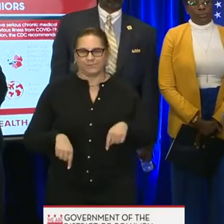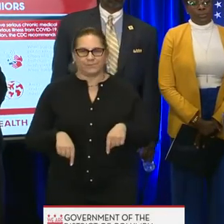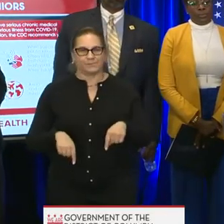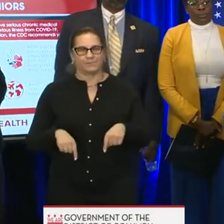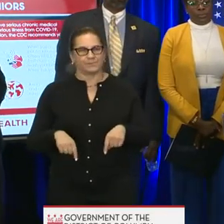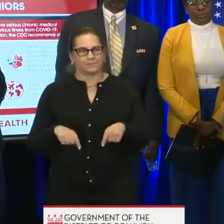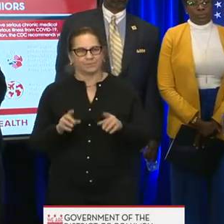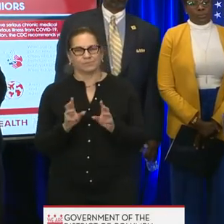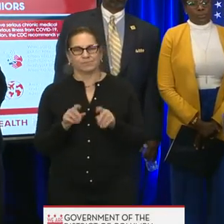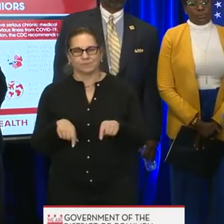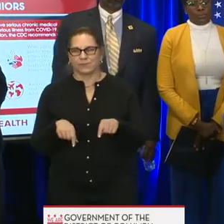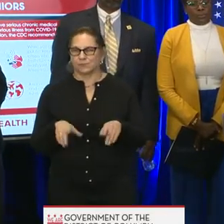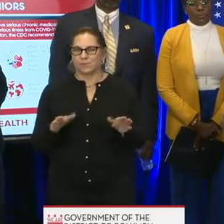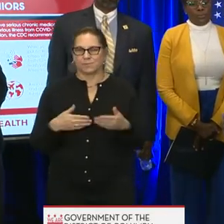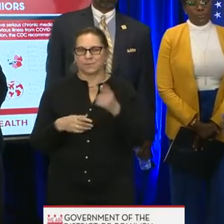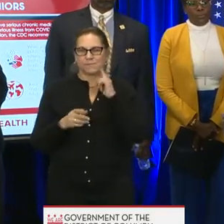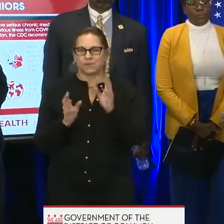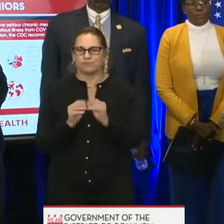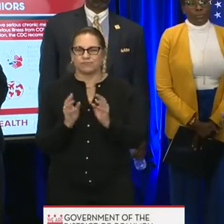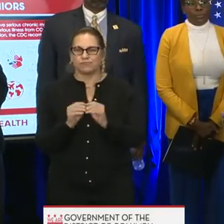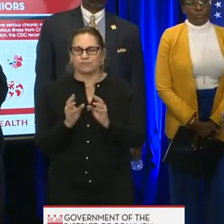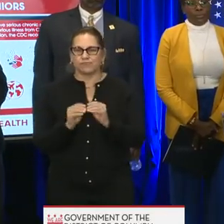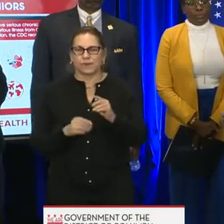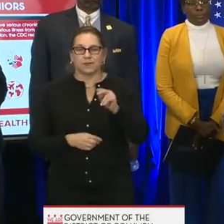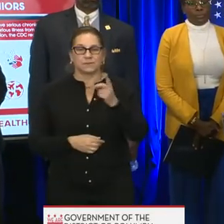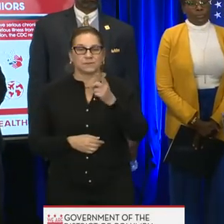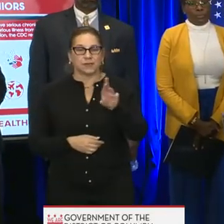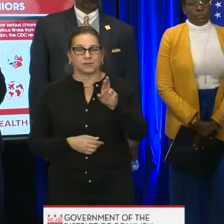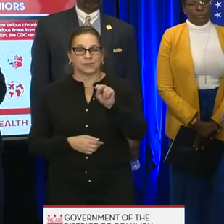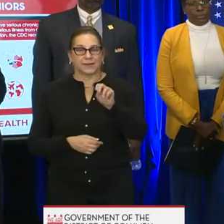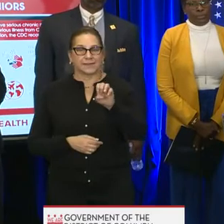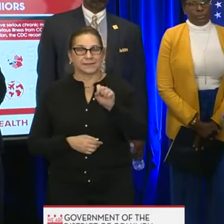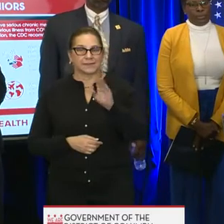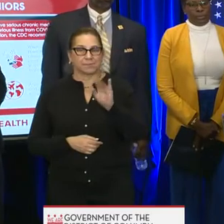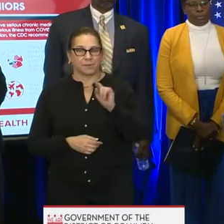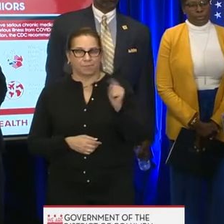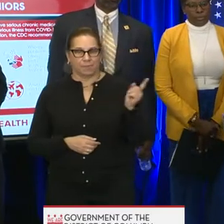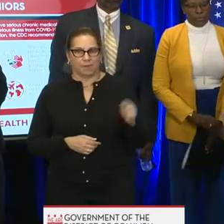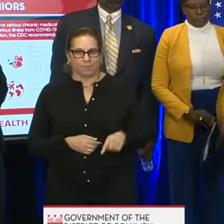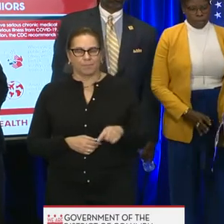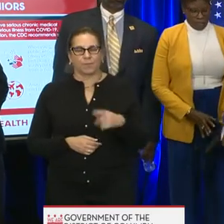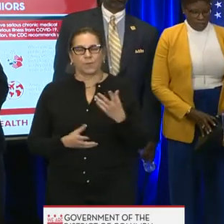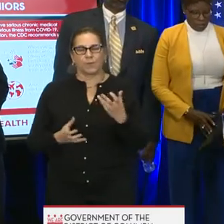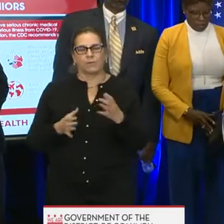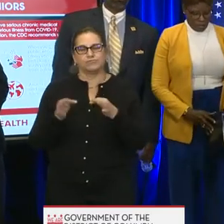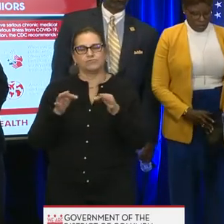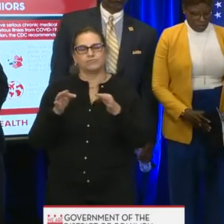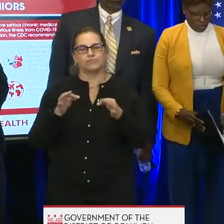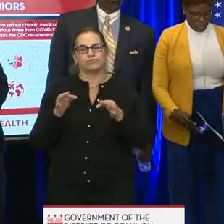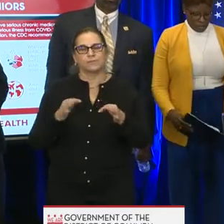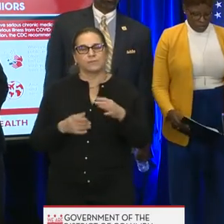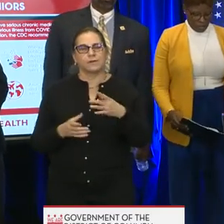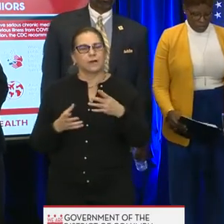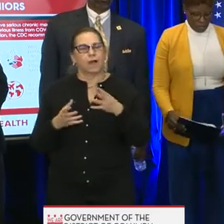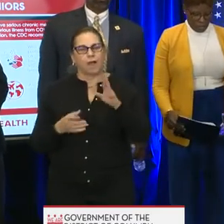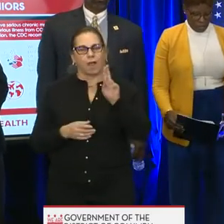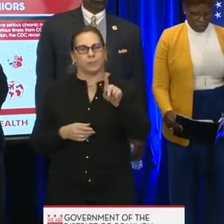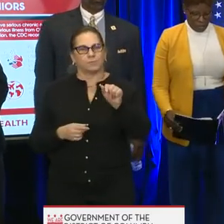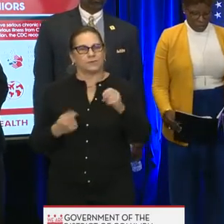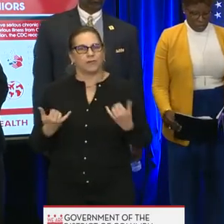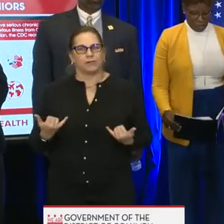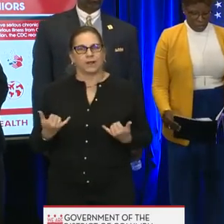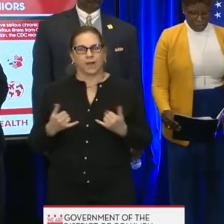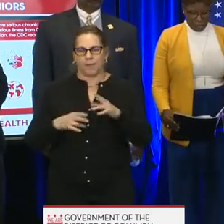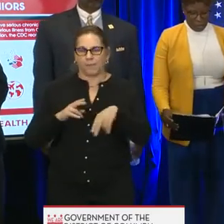Nesbitt to come give us an update on updated DOH orders, and she will be followed by Dr. Jennifer Smith